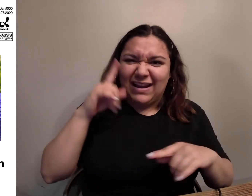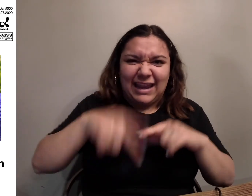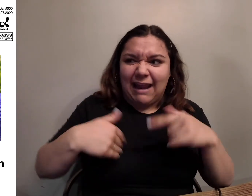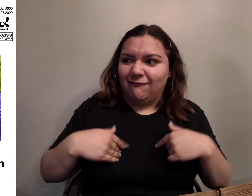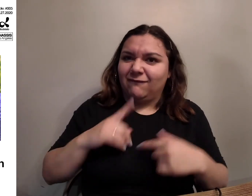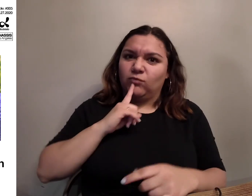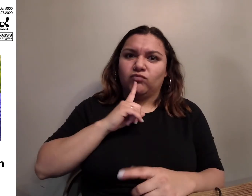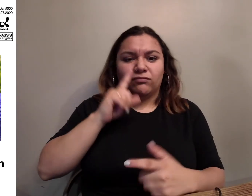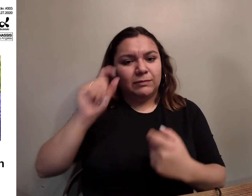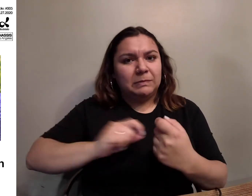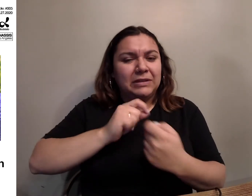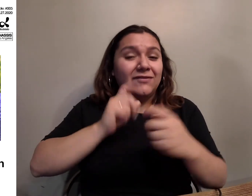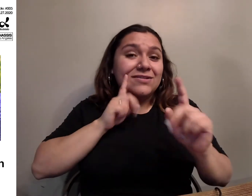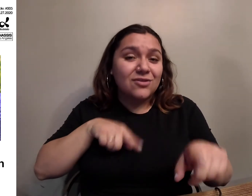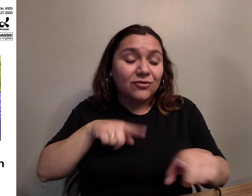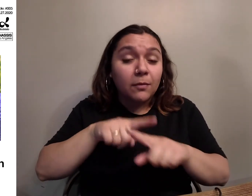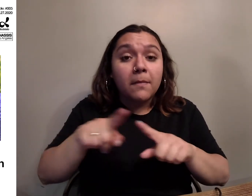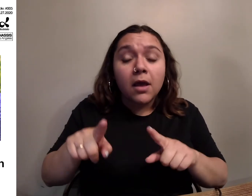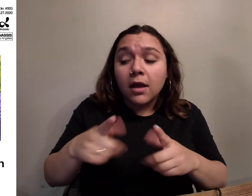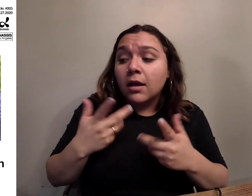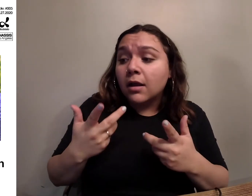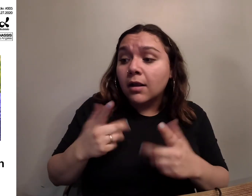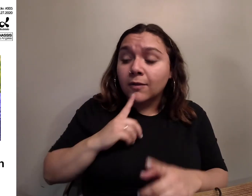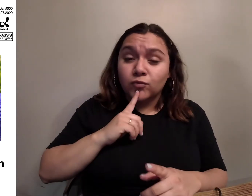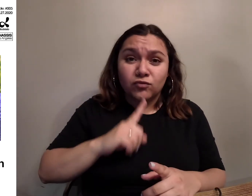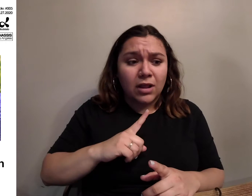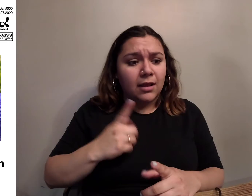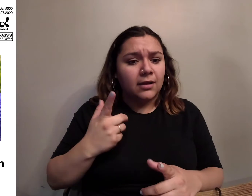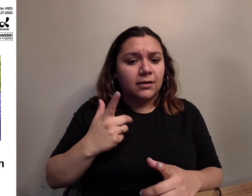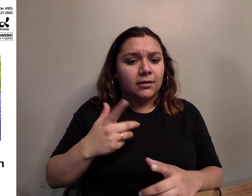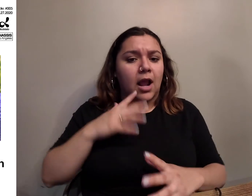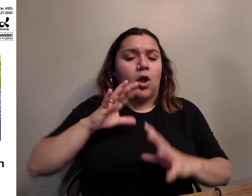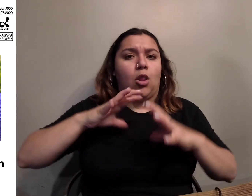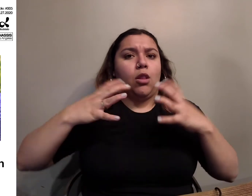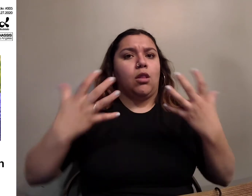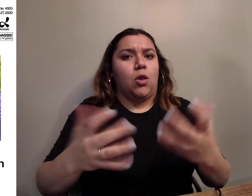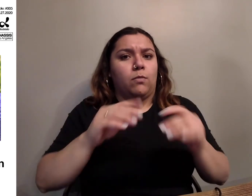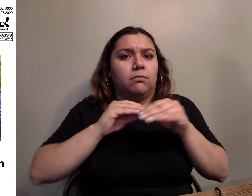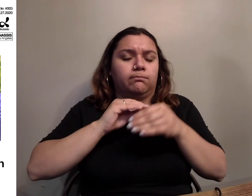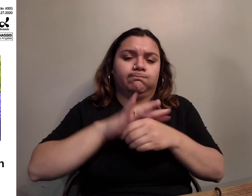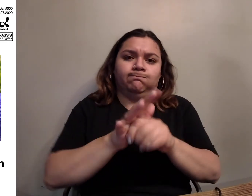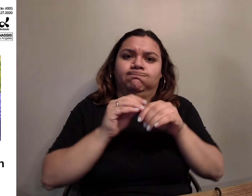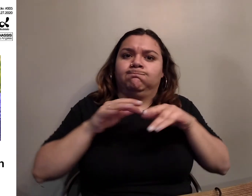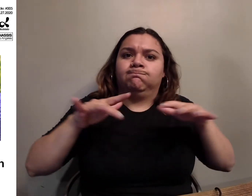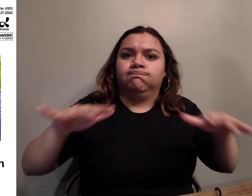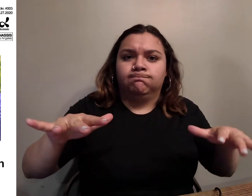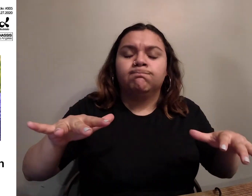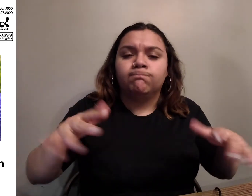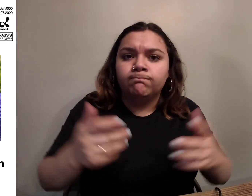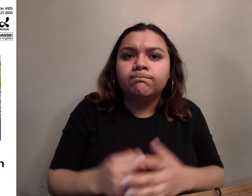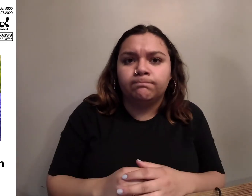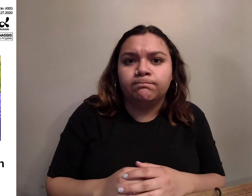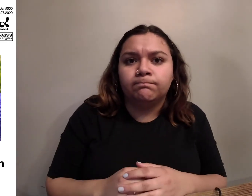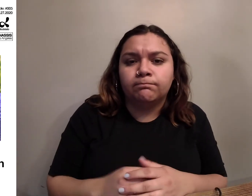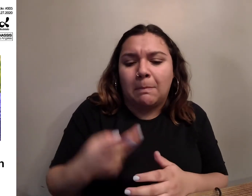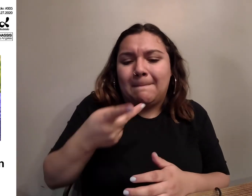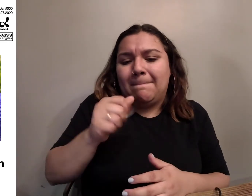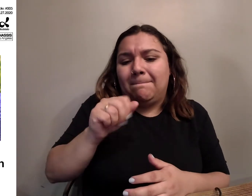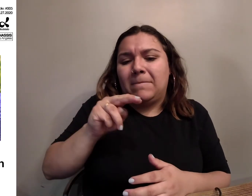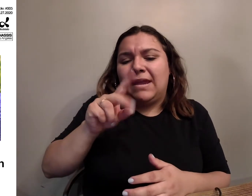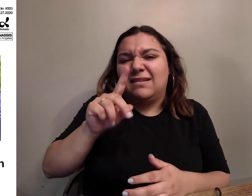but this is truly a global pandemic, which is what makes